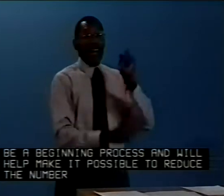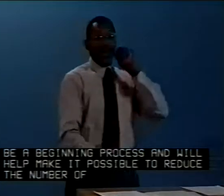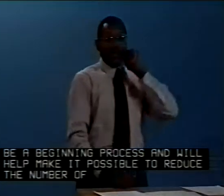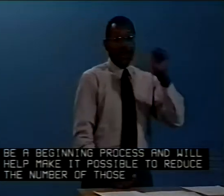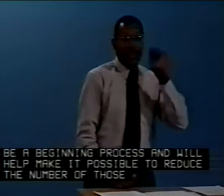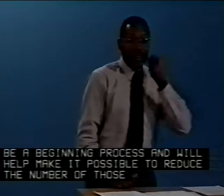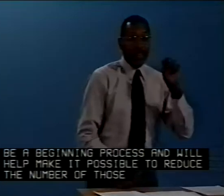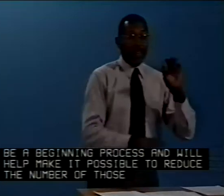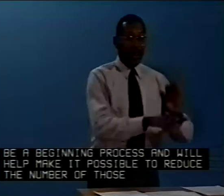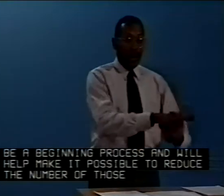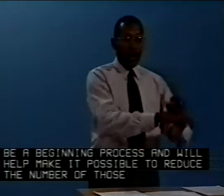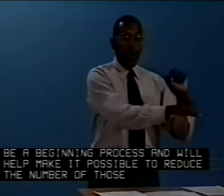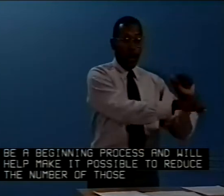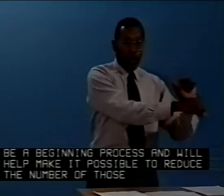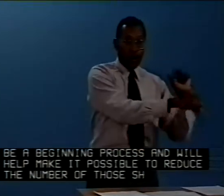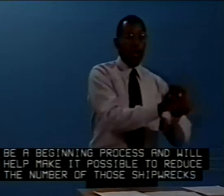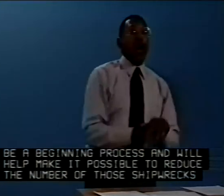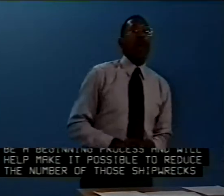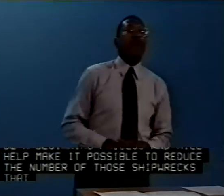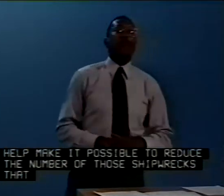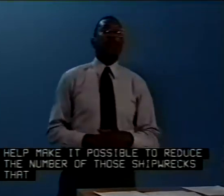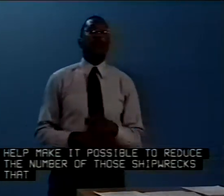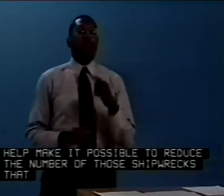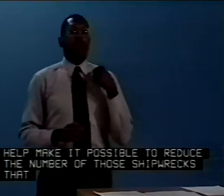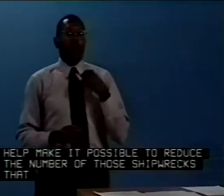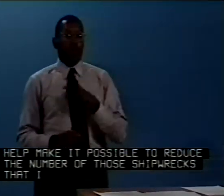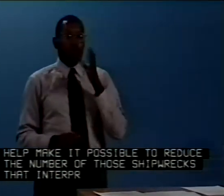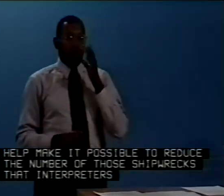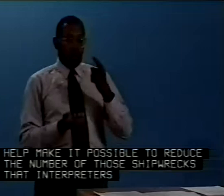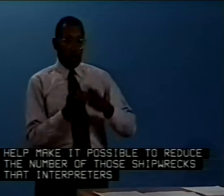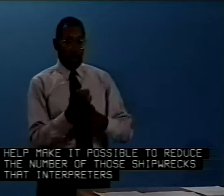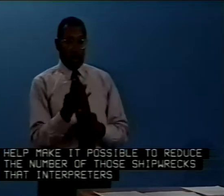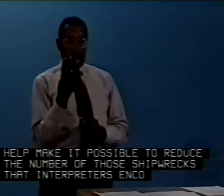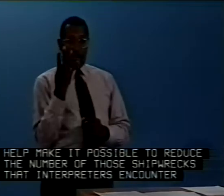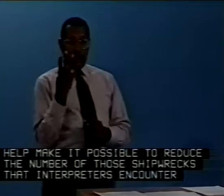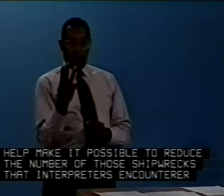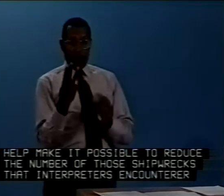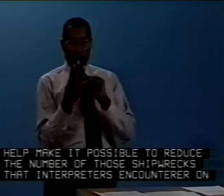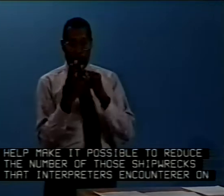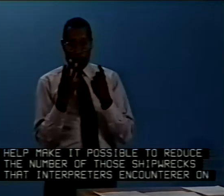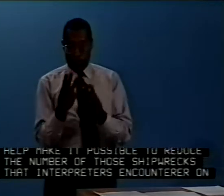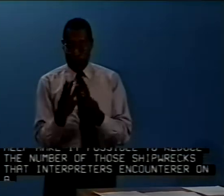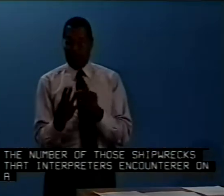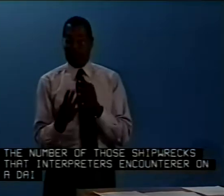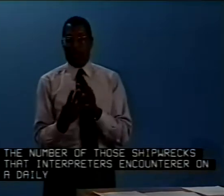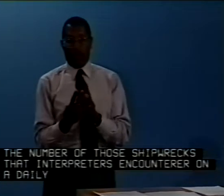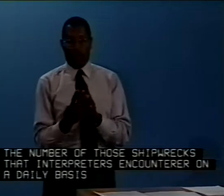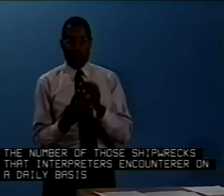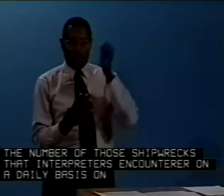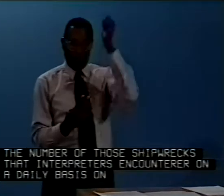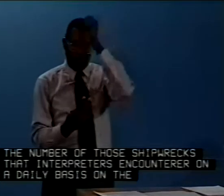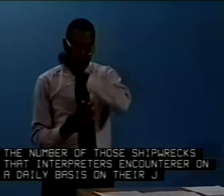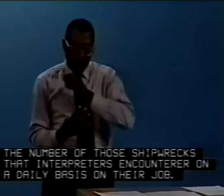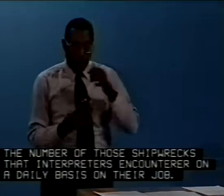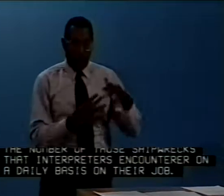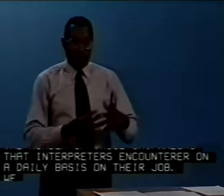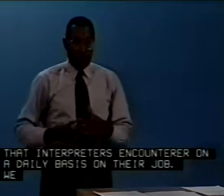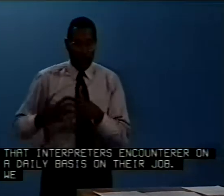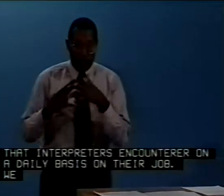interpreters encounter on a daily basis on their job. We'll be talking about these four groups, the African